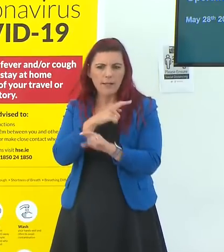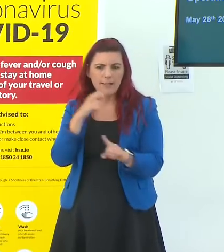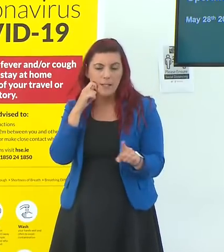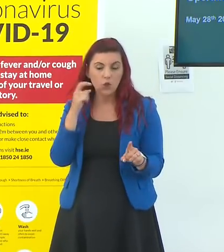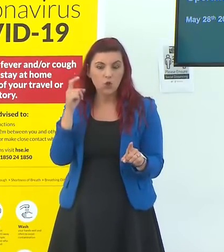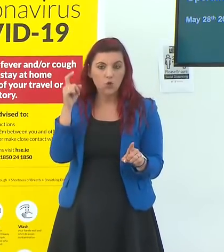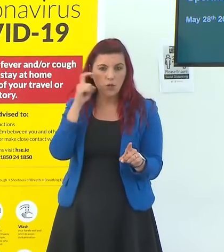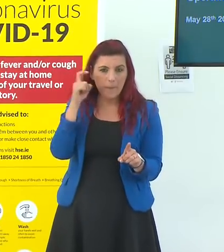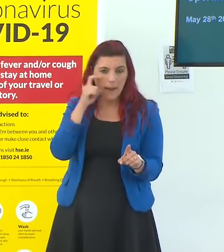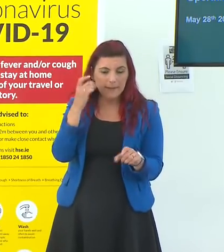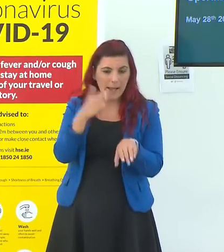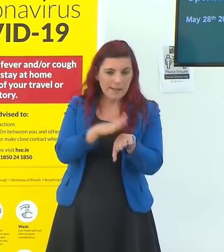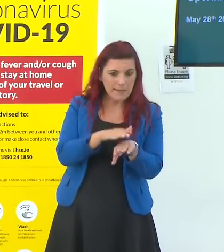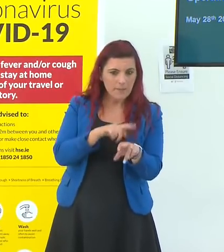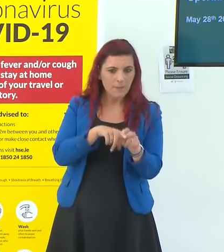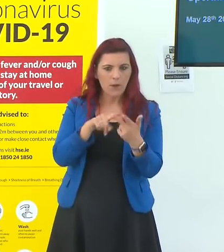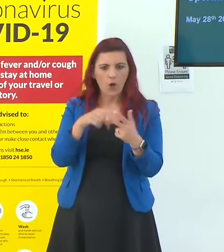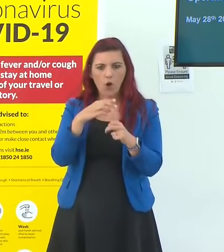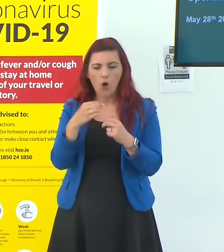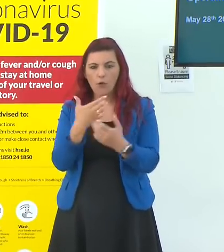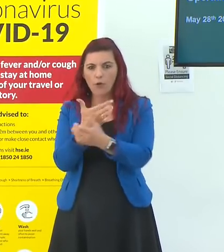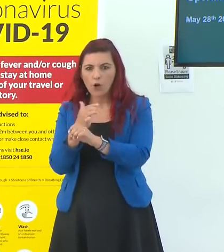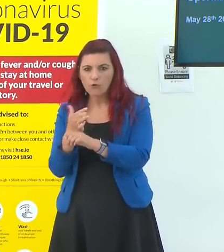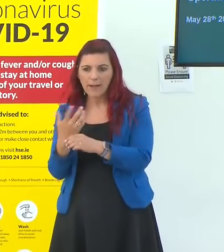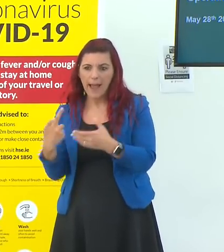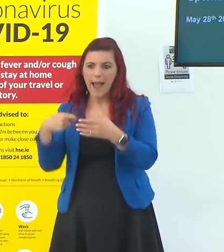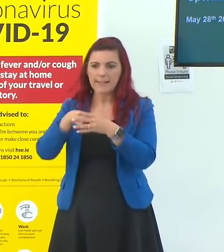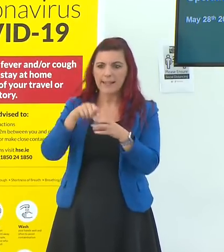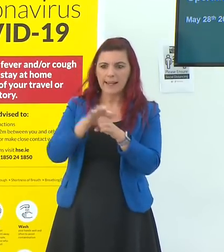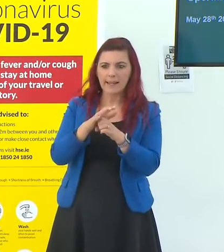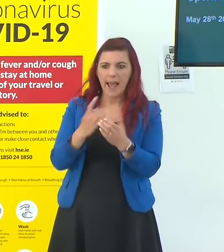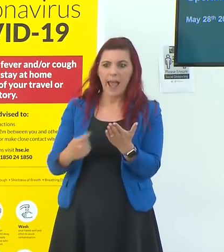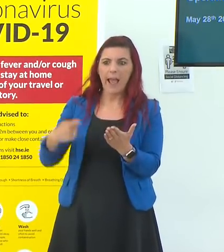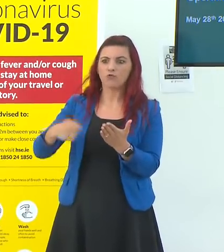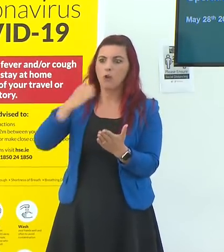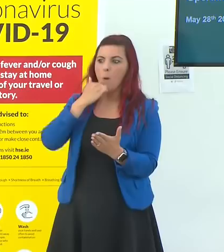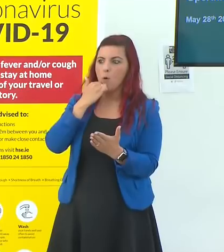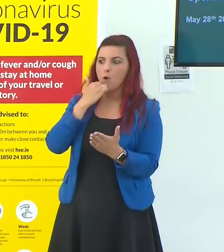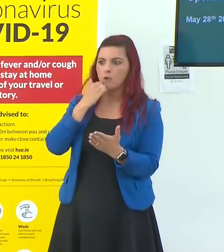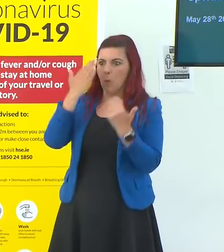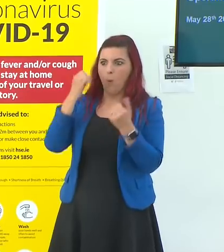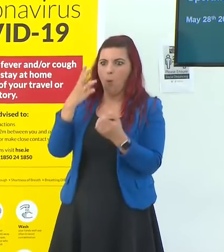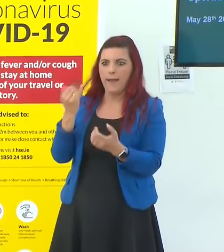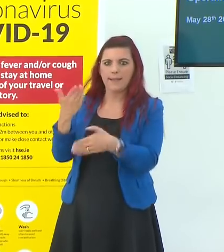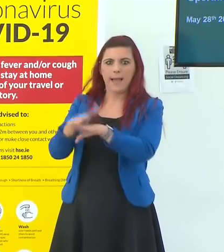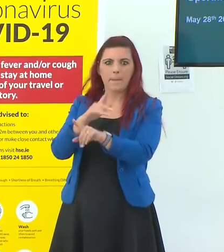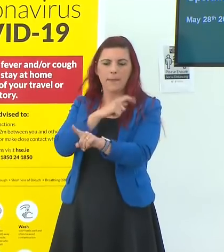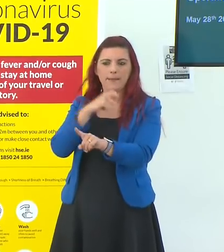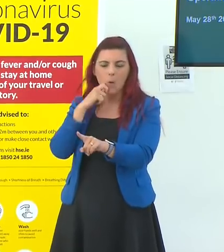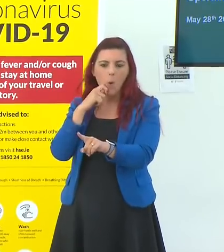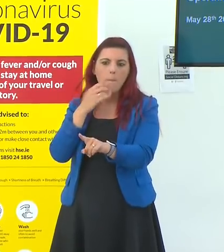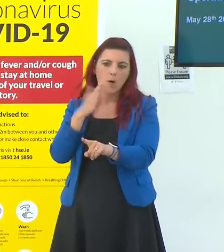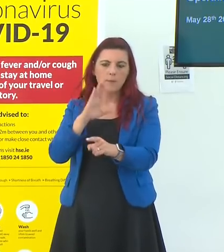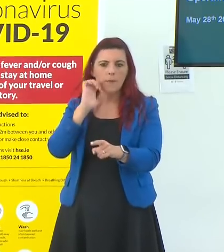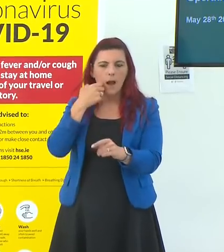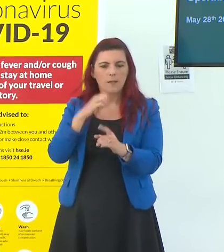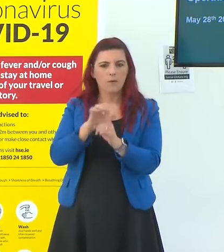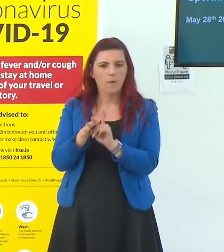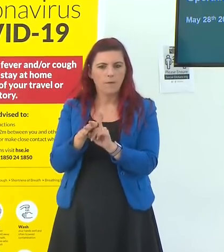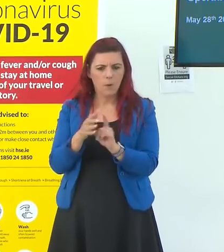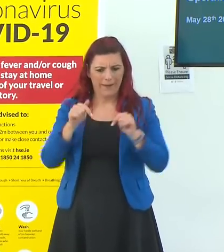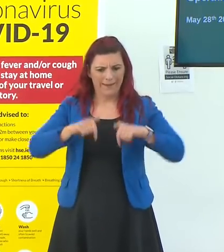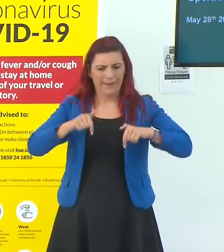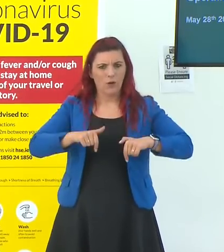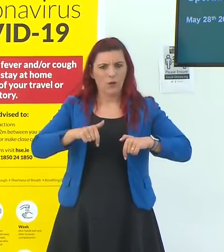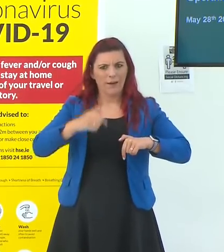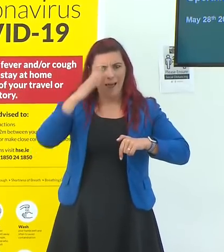deaths. In other countries, they added in as well excess deaths. Now, in this country, what we've done is we have identified in residential